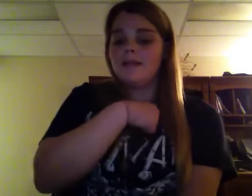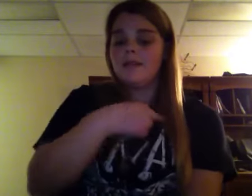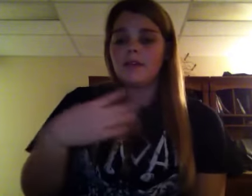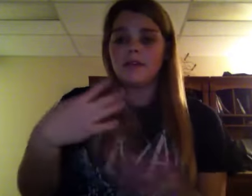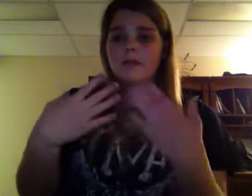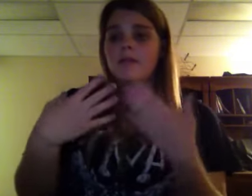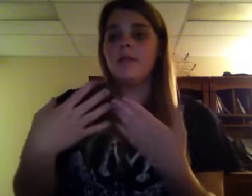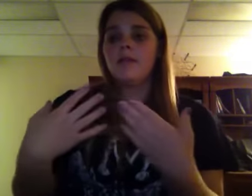like,